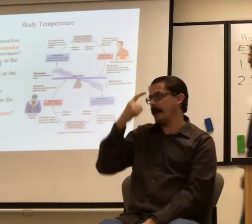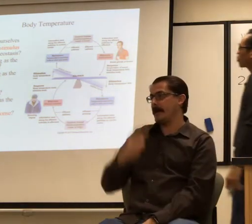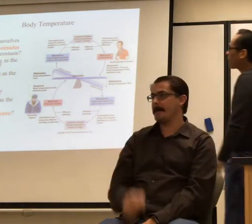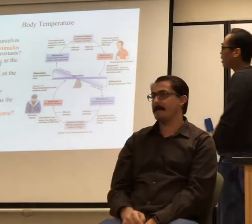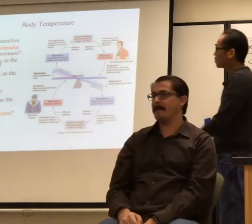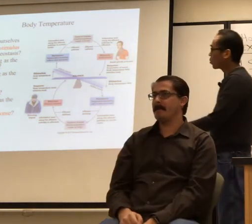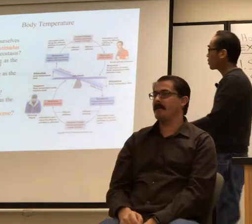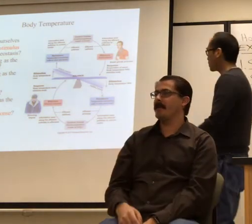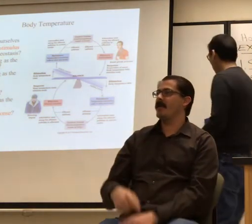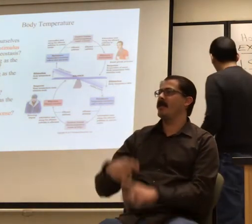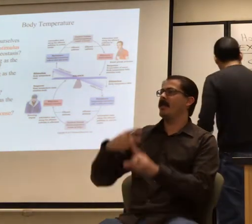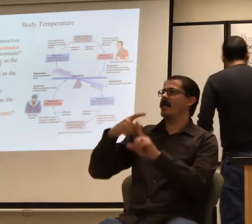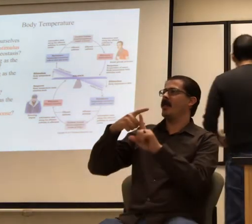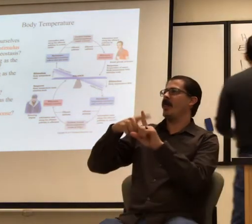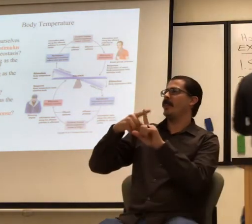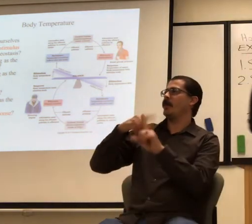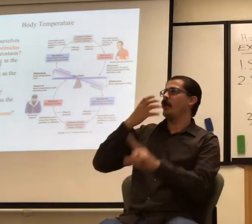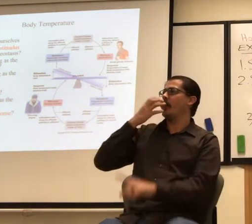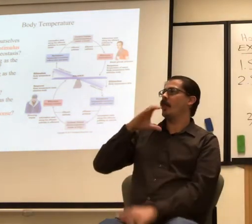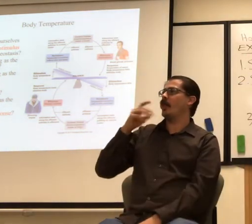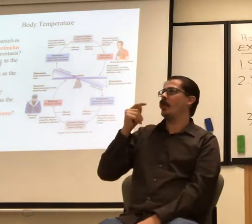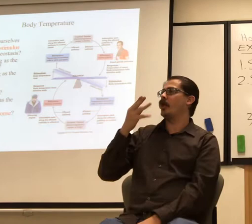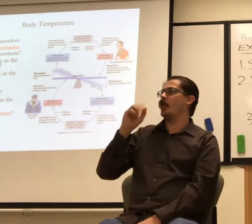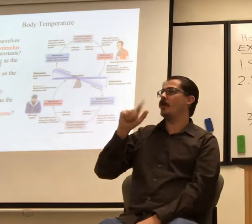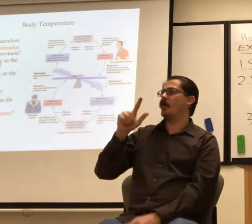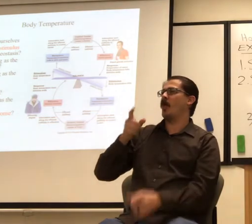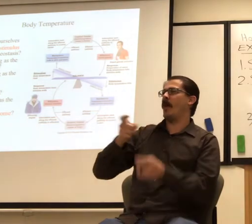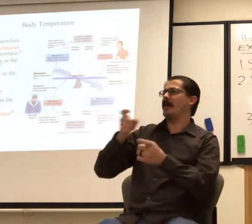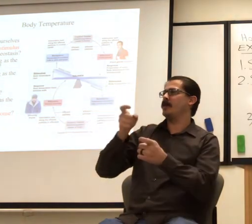a thermoregulatory center in the brain.